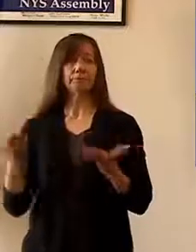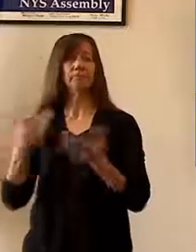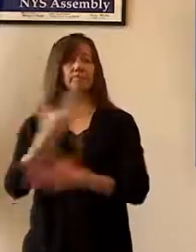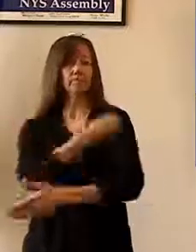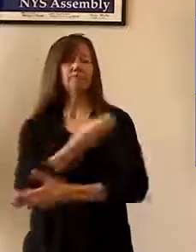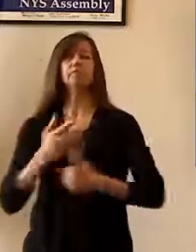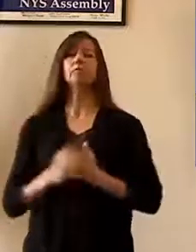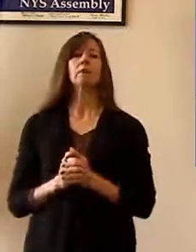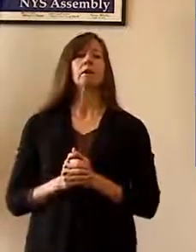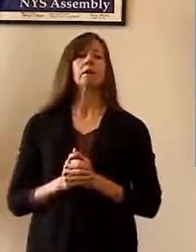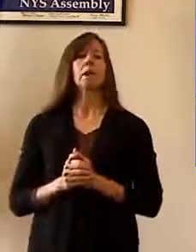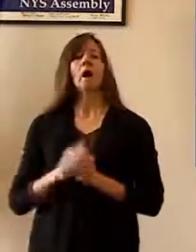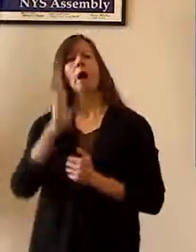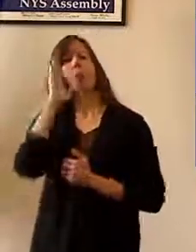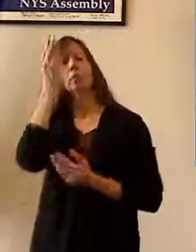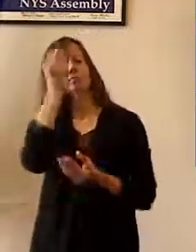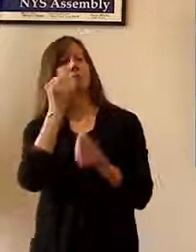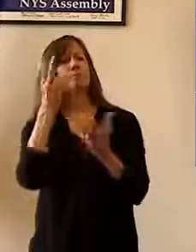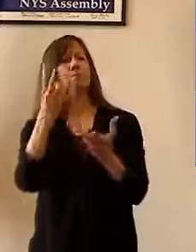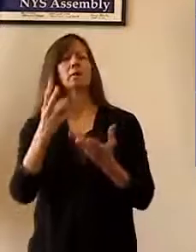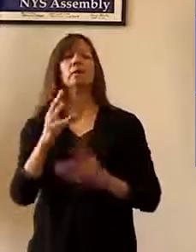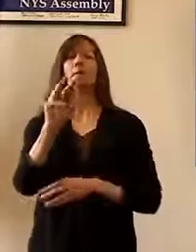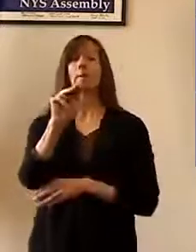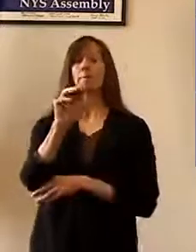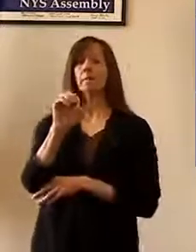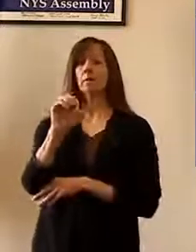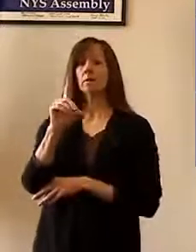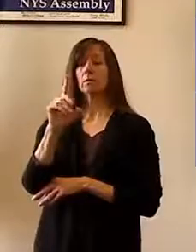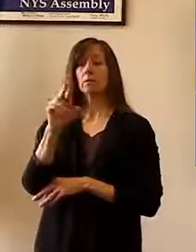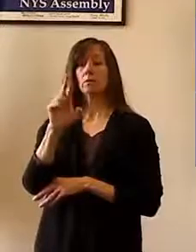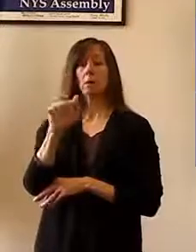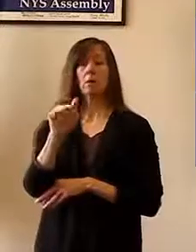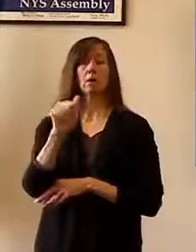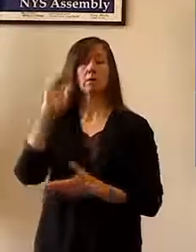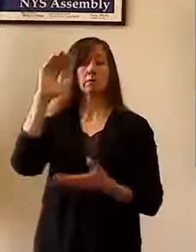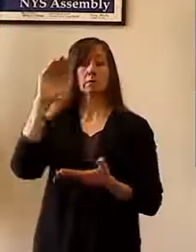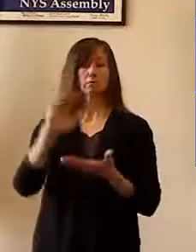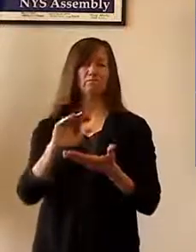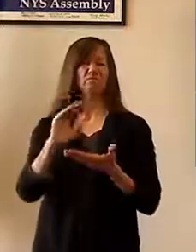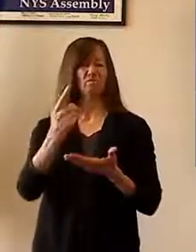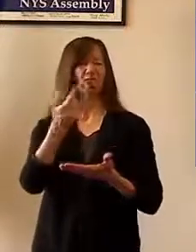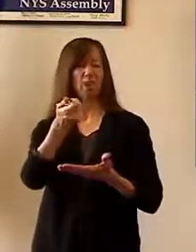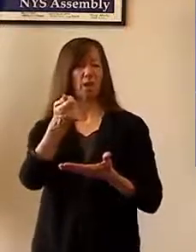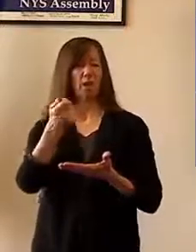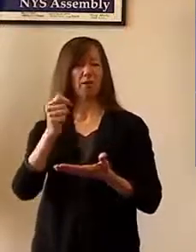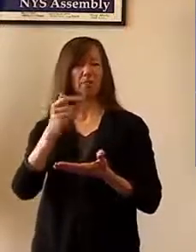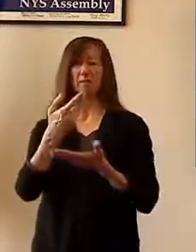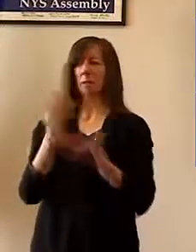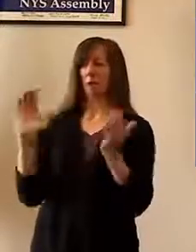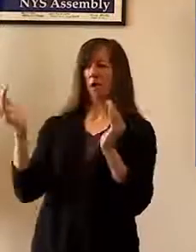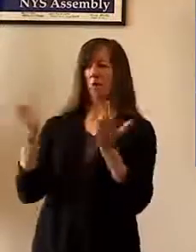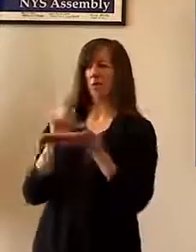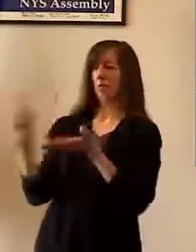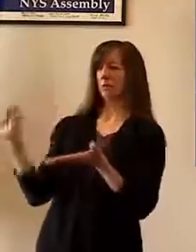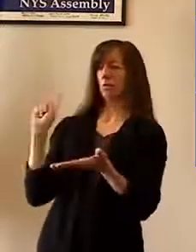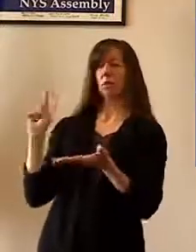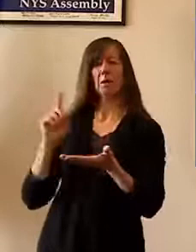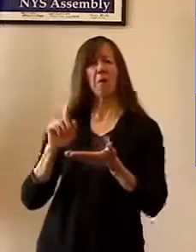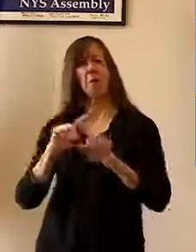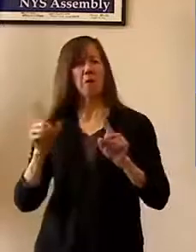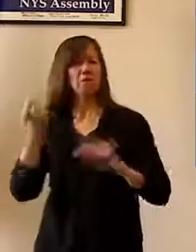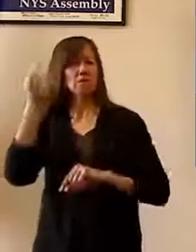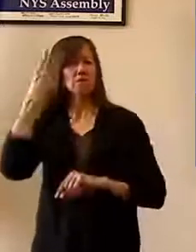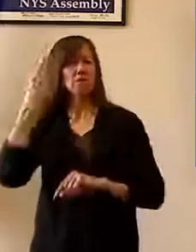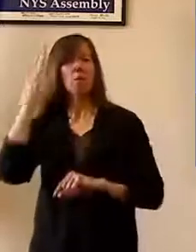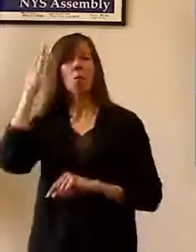It is a slight reduction in the Moderna doses from last week, but that's understandable because if you recall,